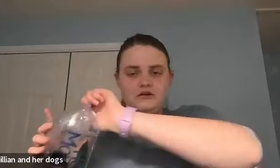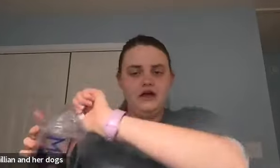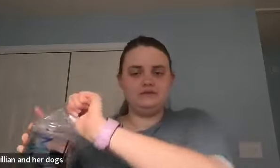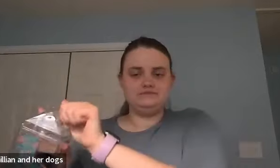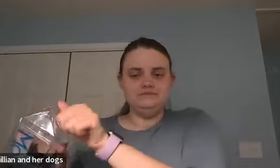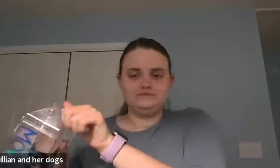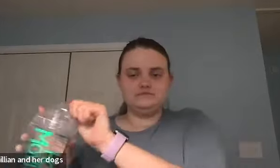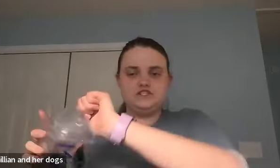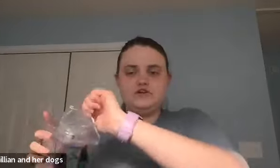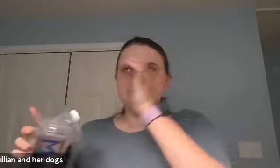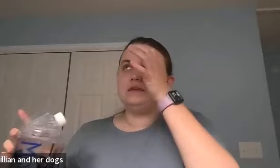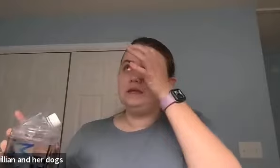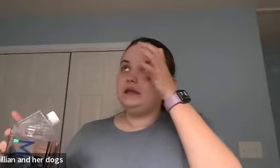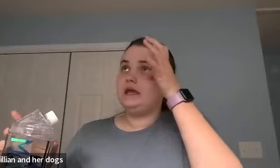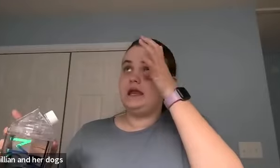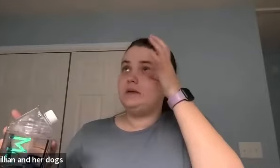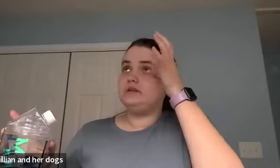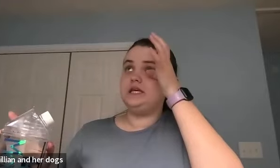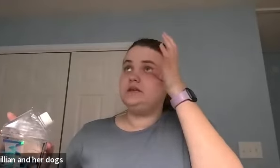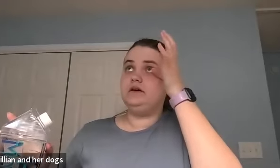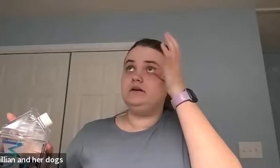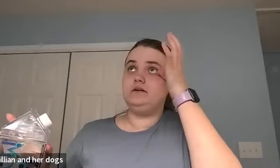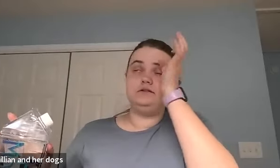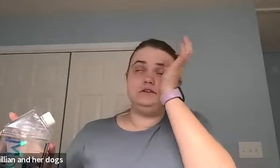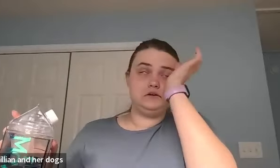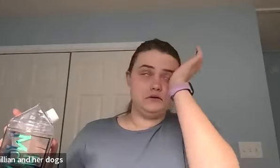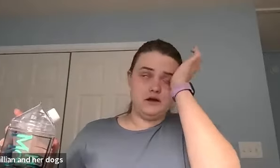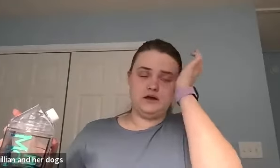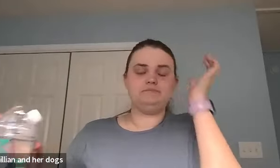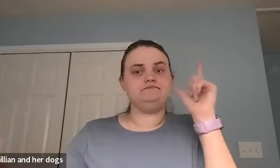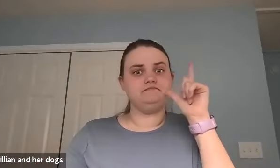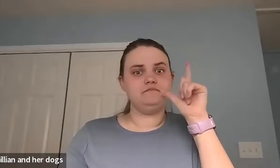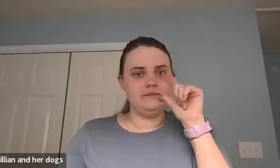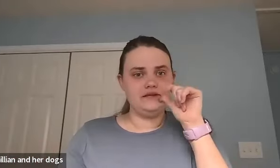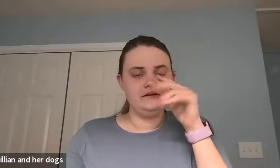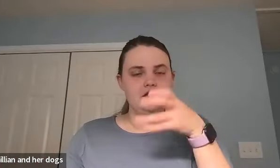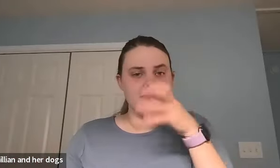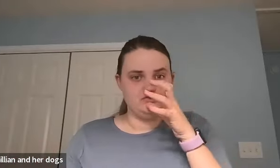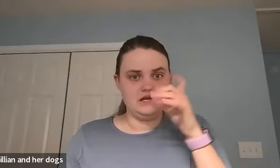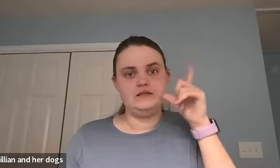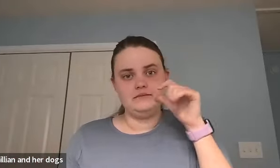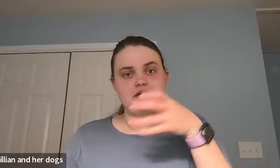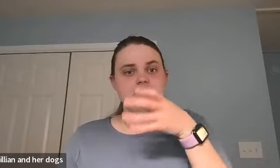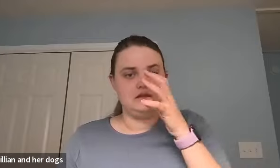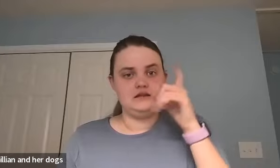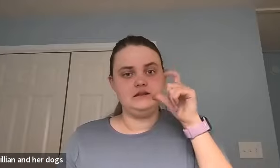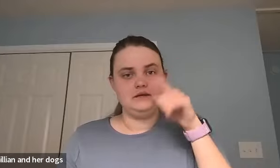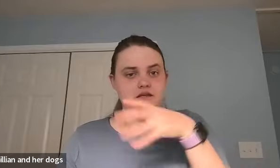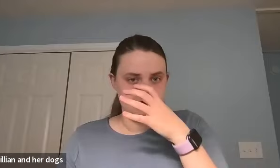Okay. So for lemonade, I believe you do lemon, then drink. Lemonade.